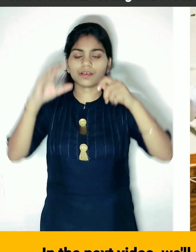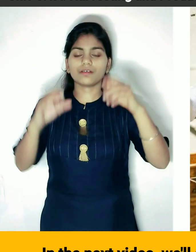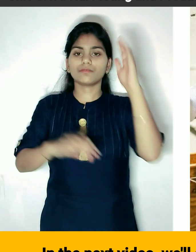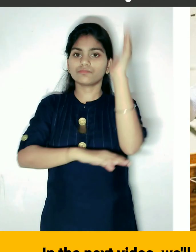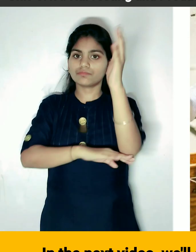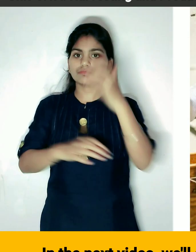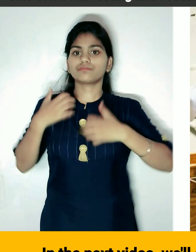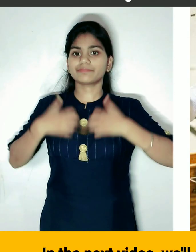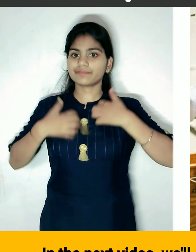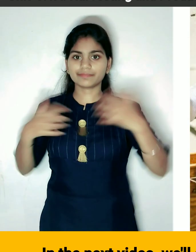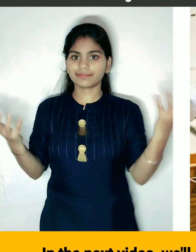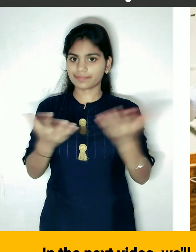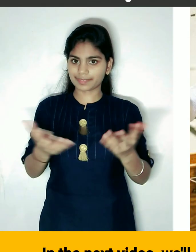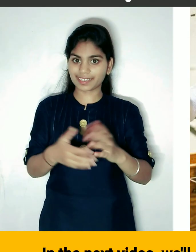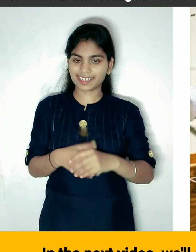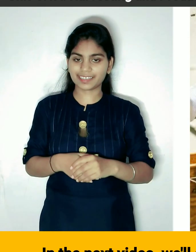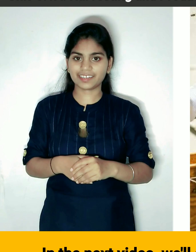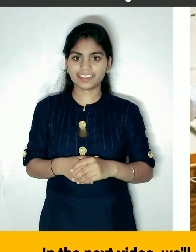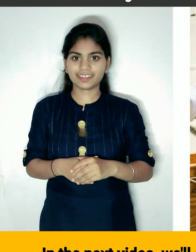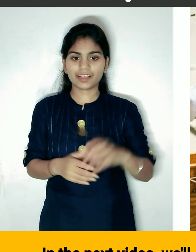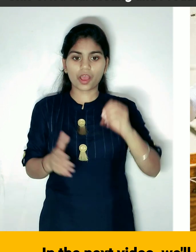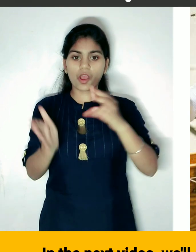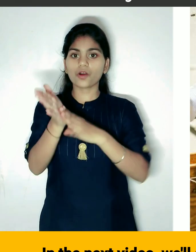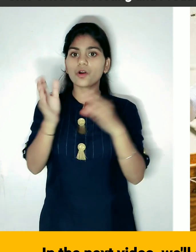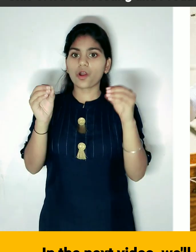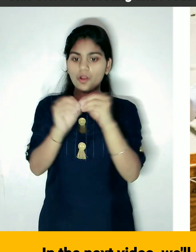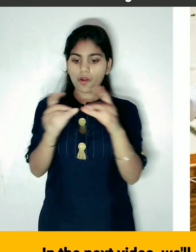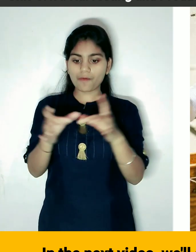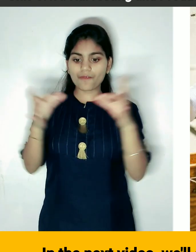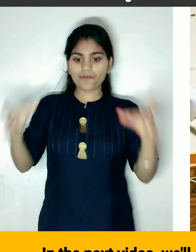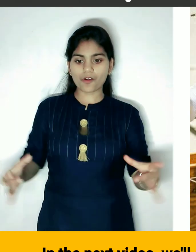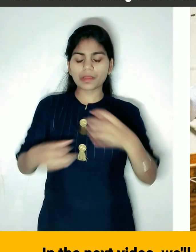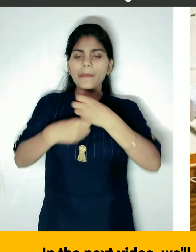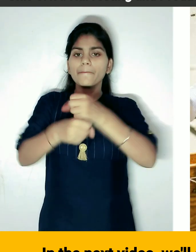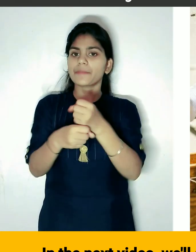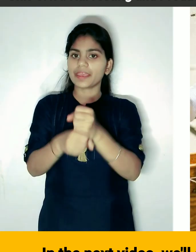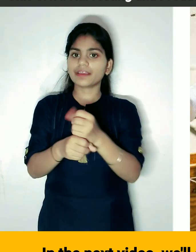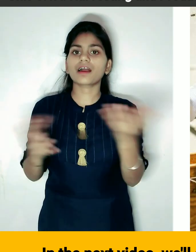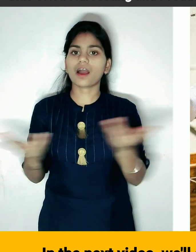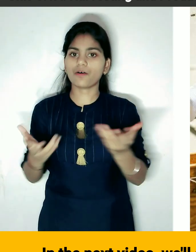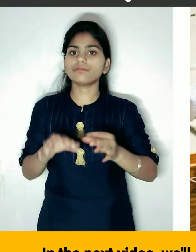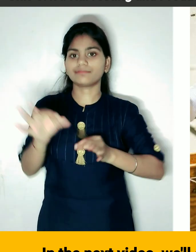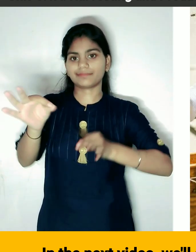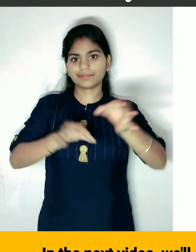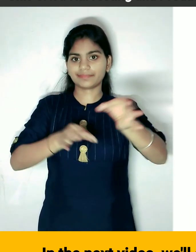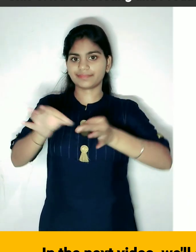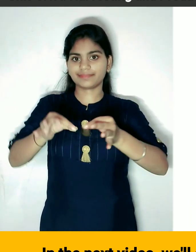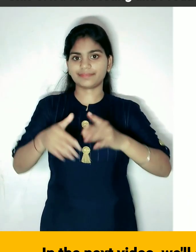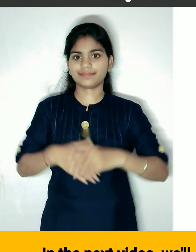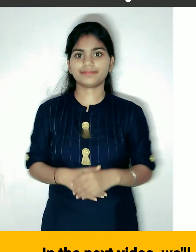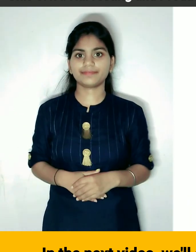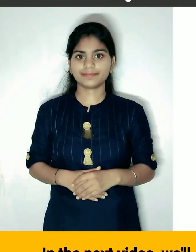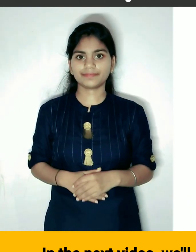In the next video, we will discuss about the preparation of comb foundation.